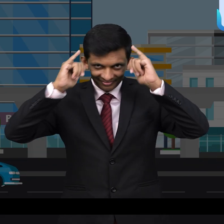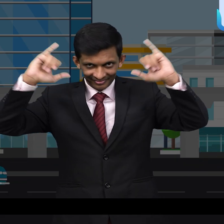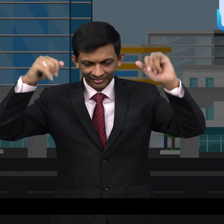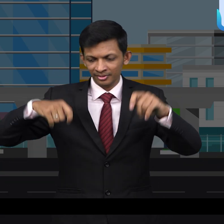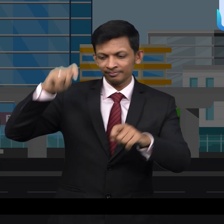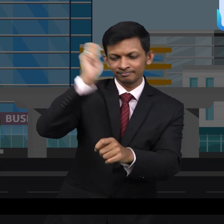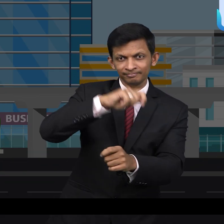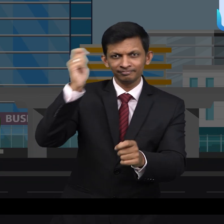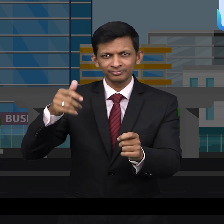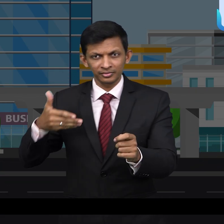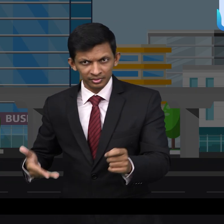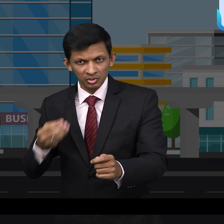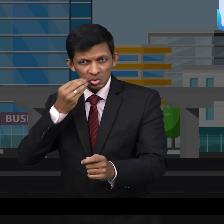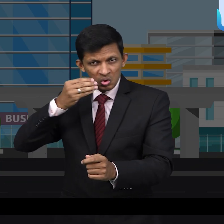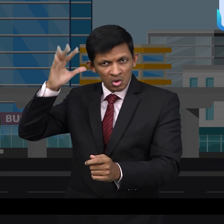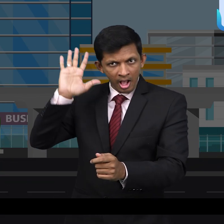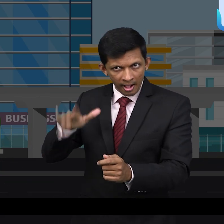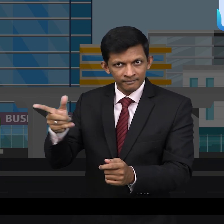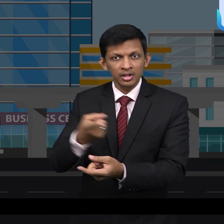bullock carts,